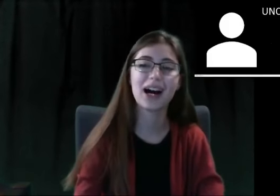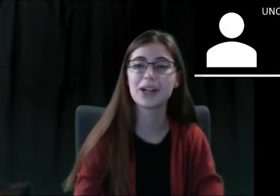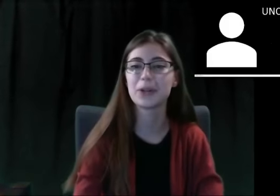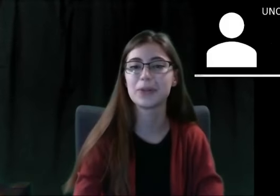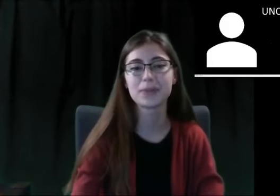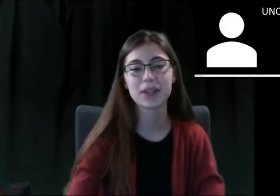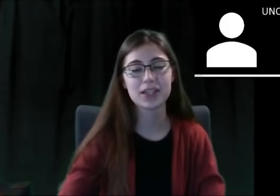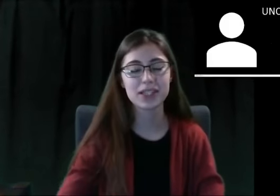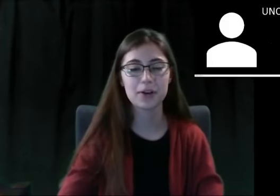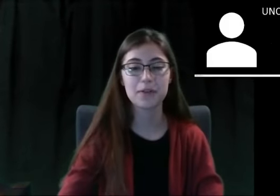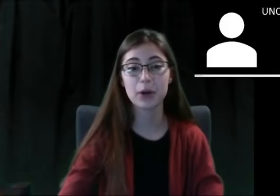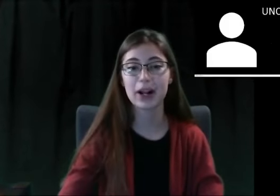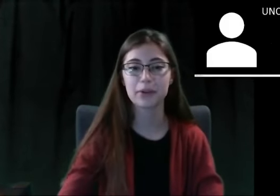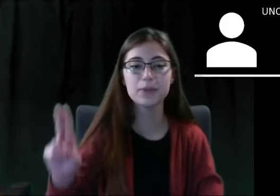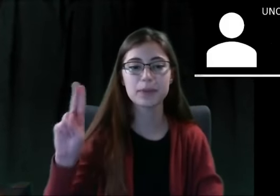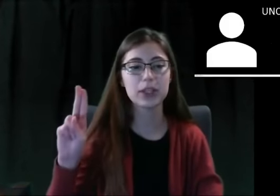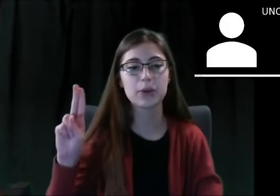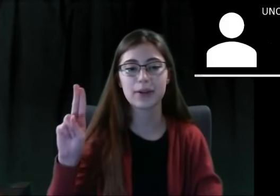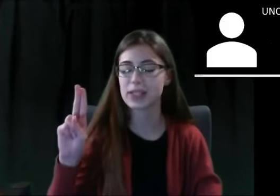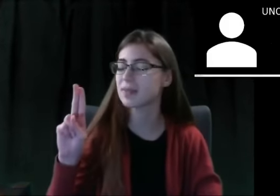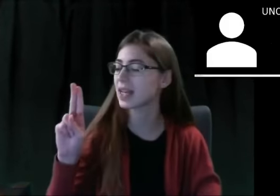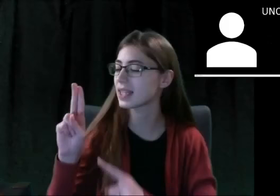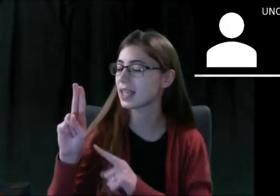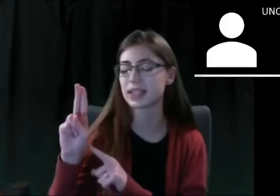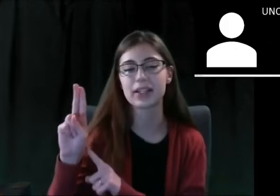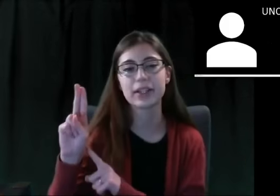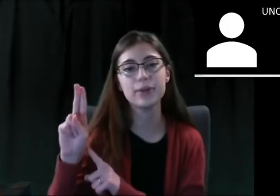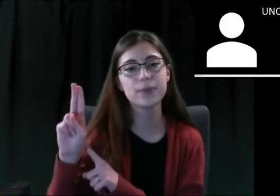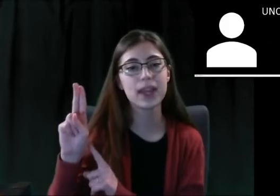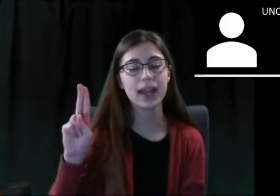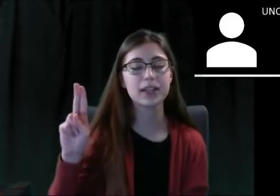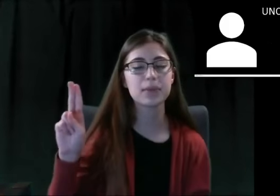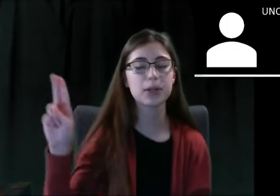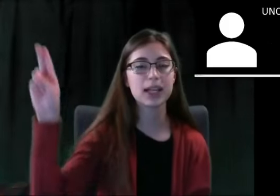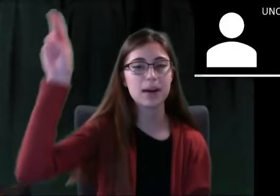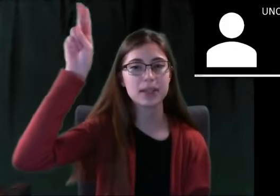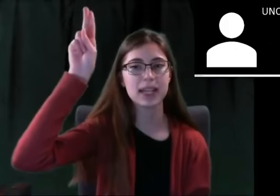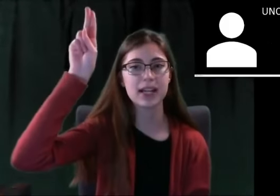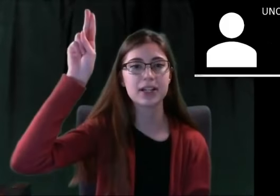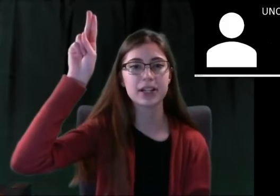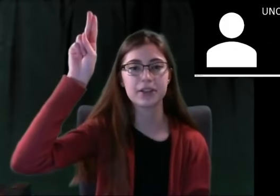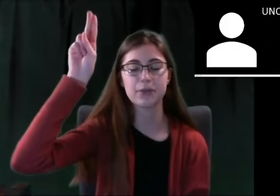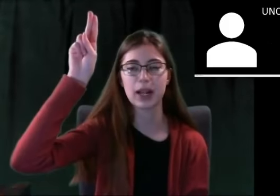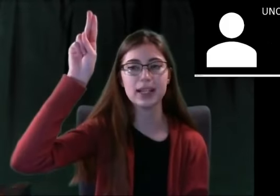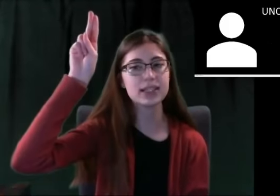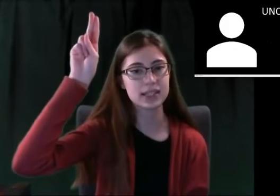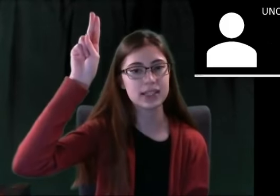Uncle. So for uncle, you are going to make the letter U, and you're going to put it up in the air near your forehead, since